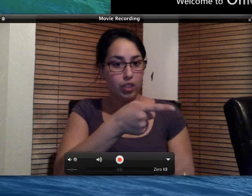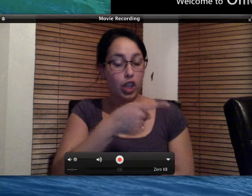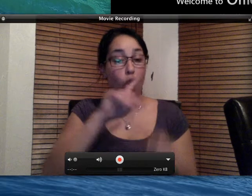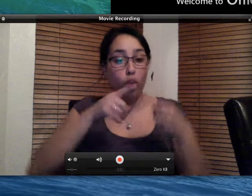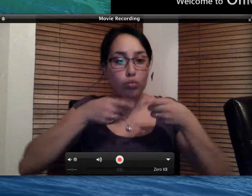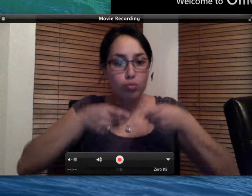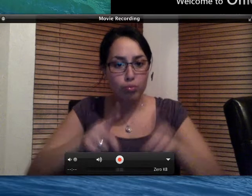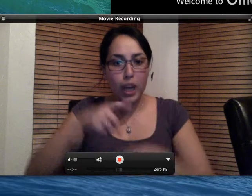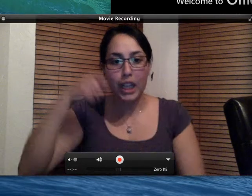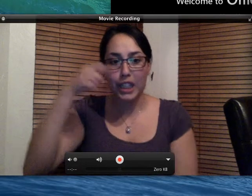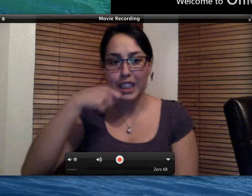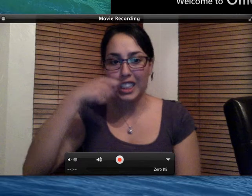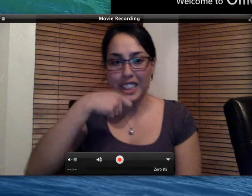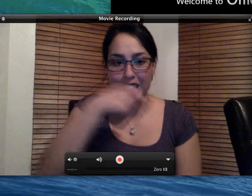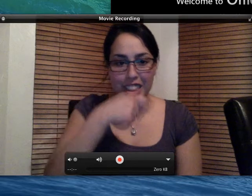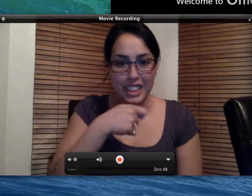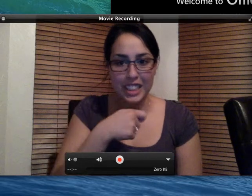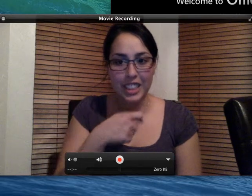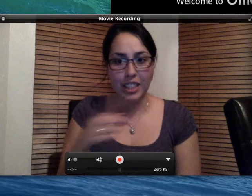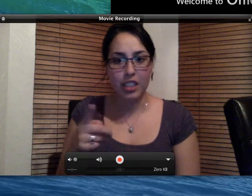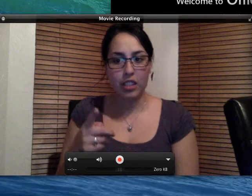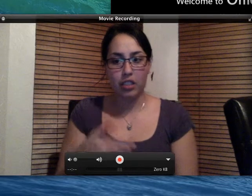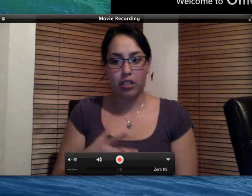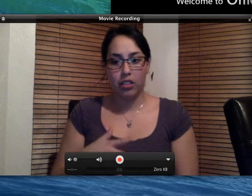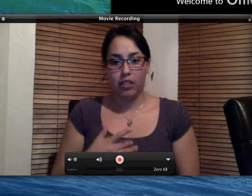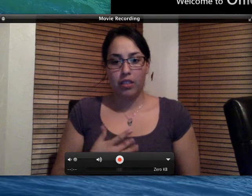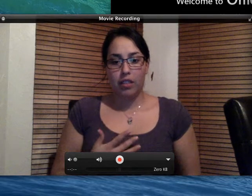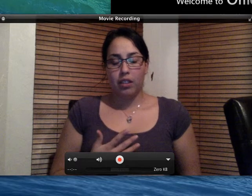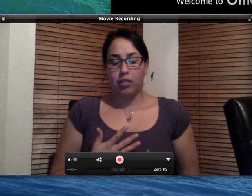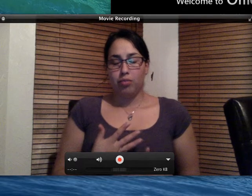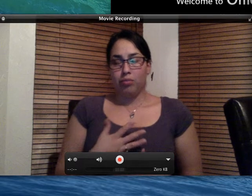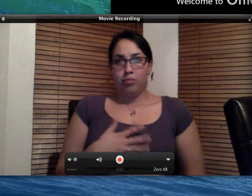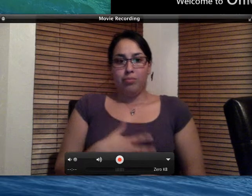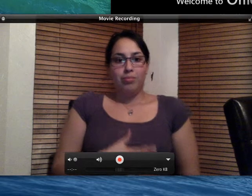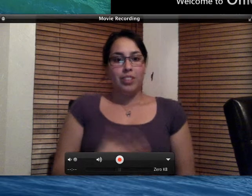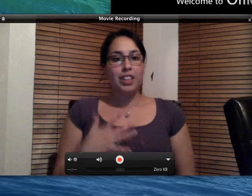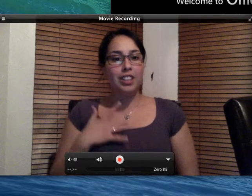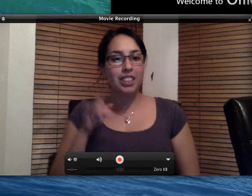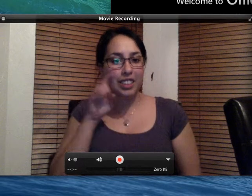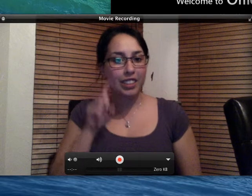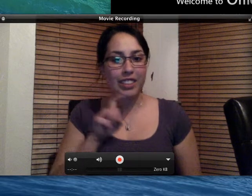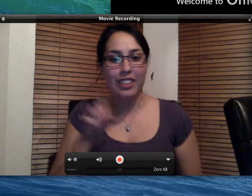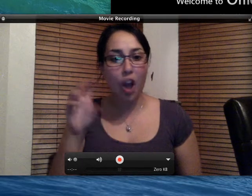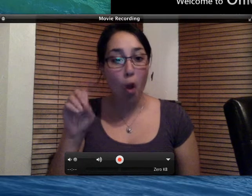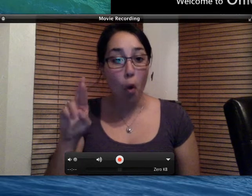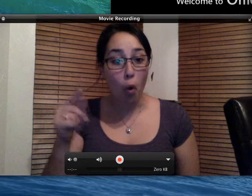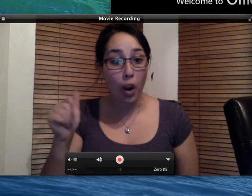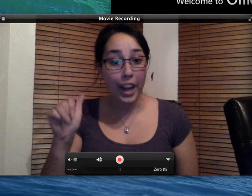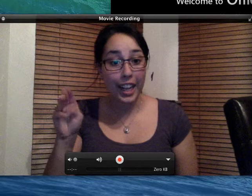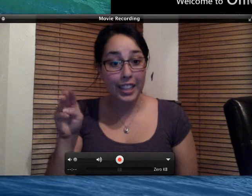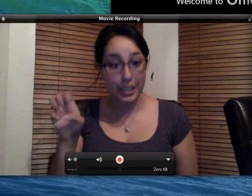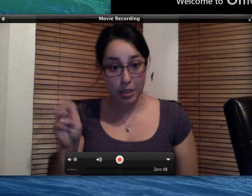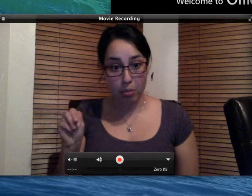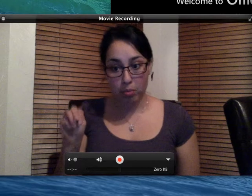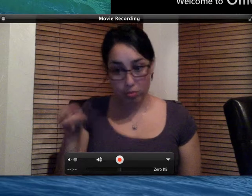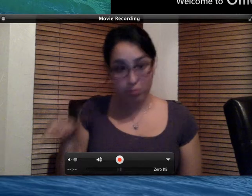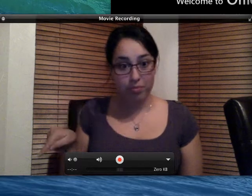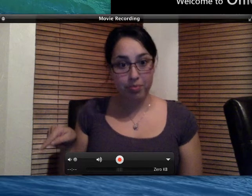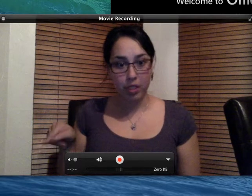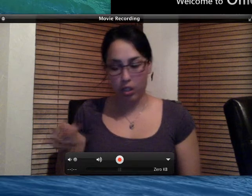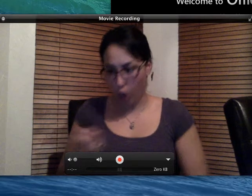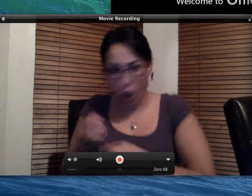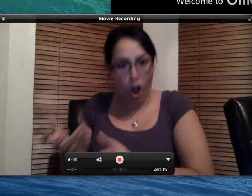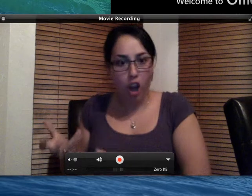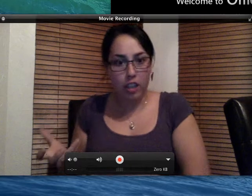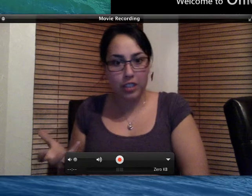something in the complex sensory motor action of brushing her teeth was triggering